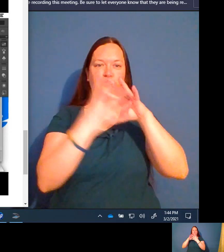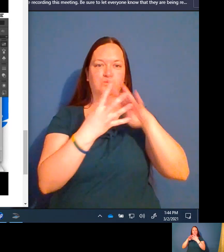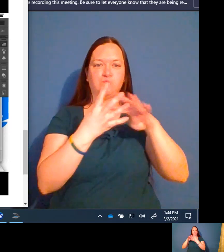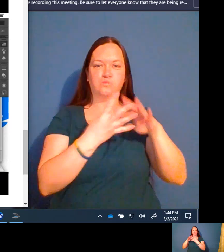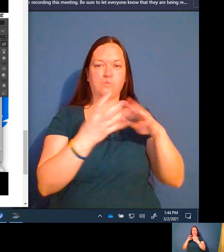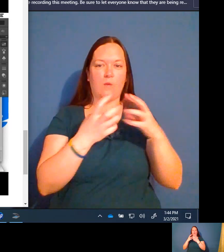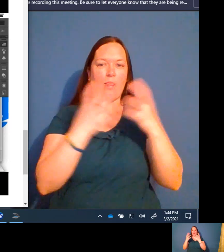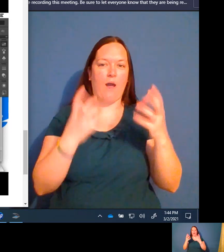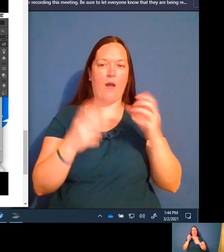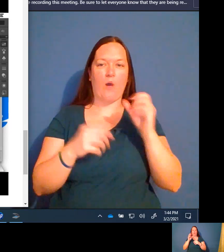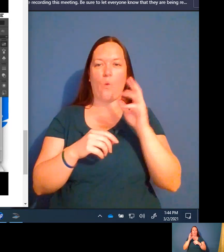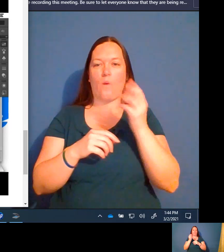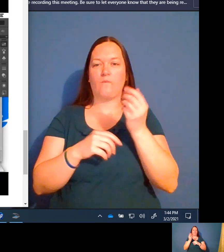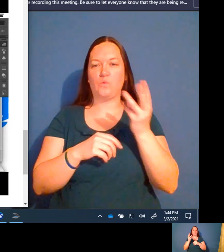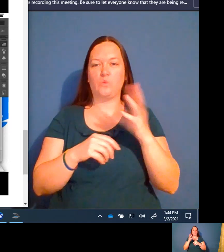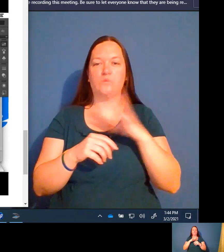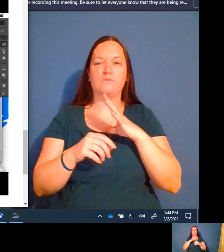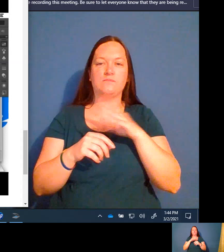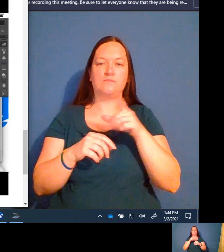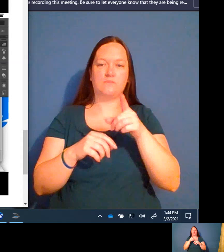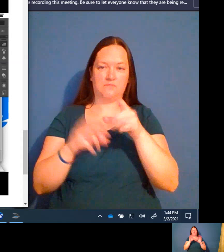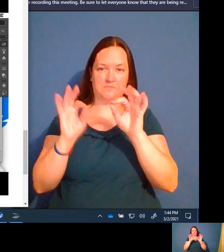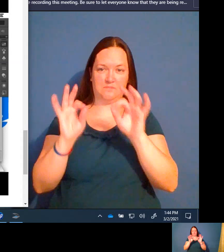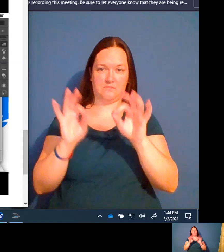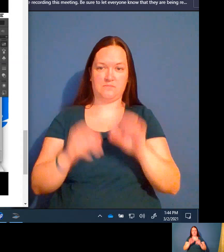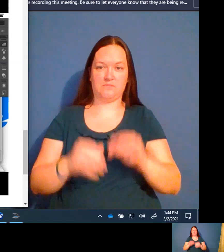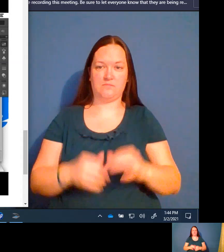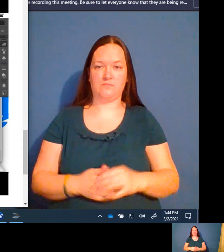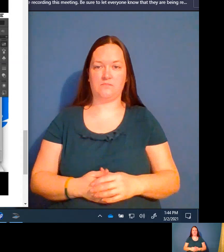you have, just go ahead and make some.